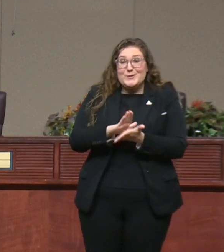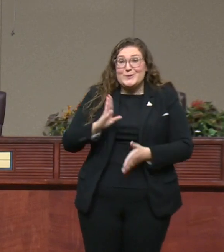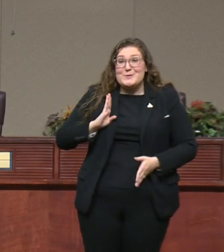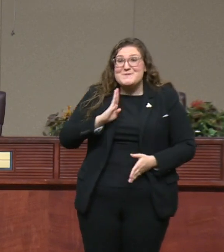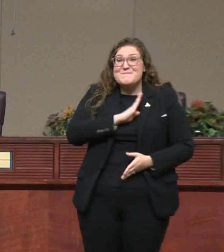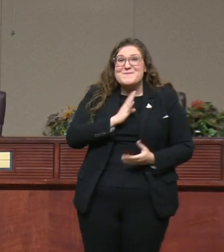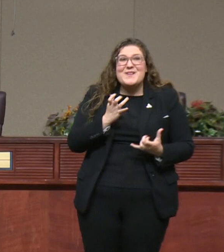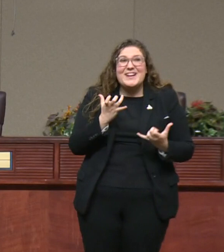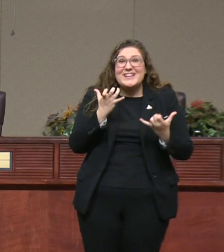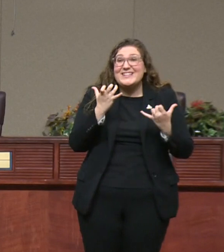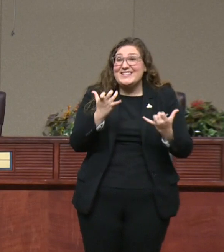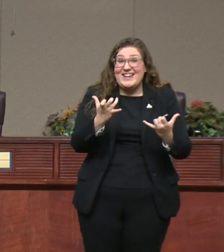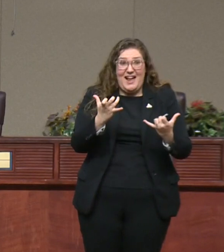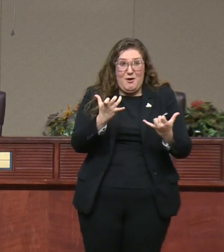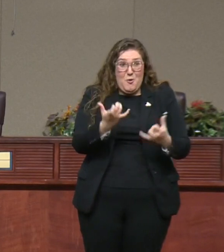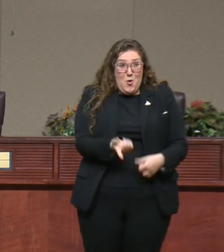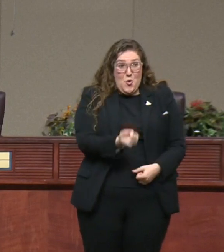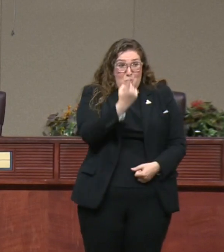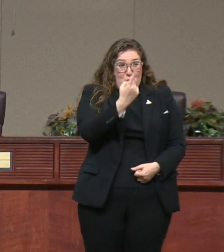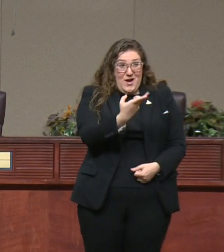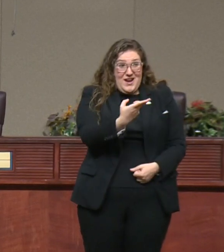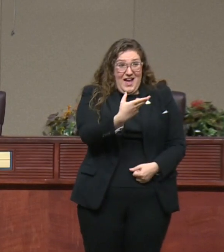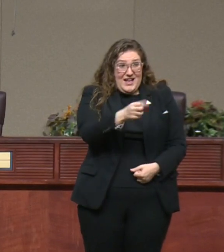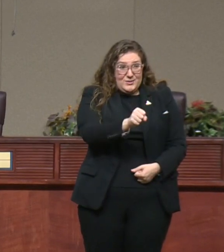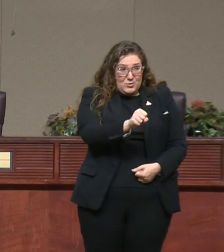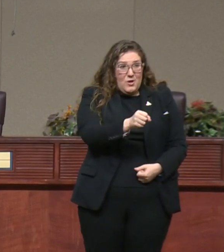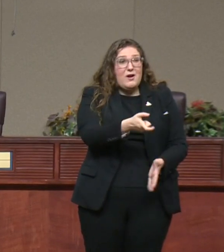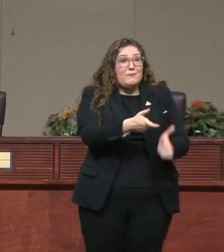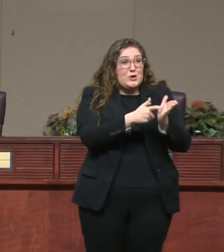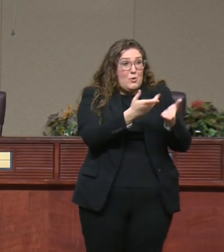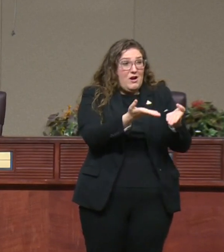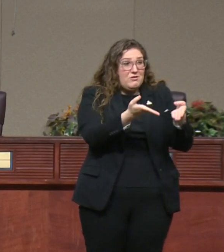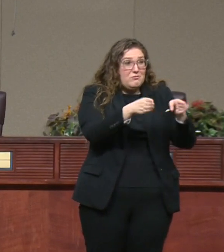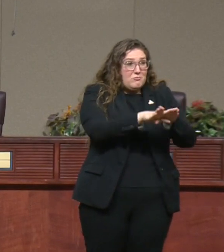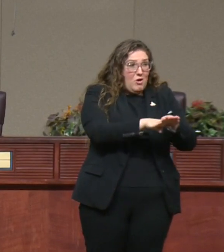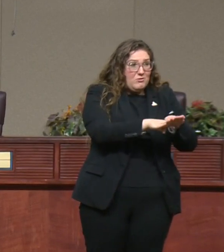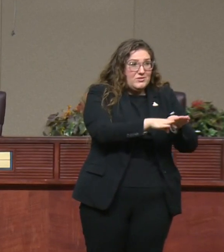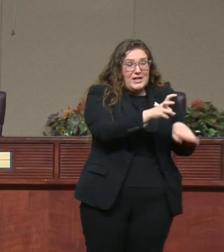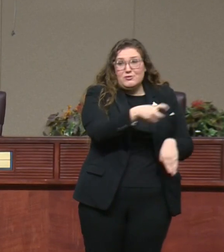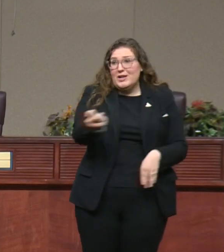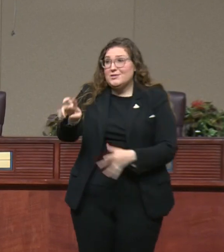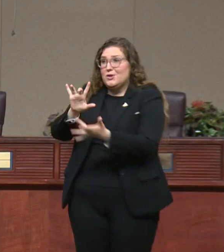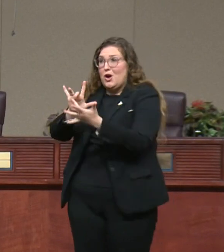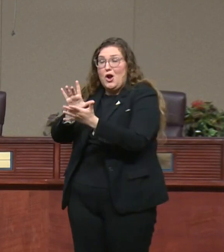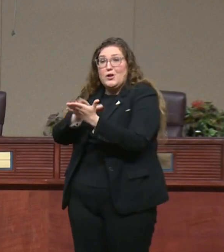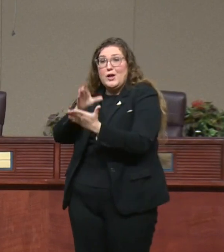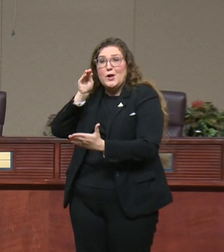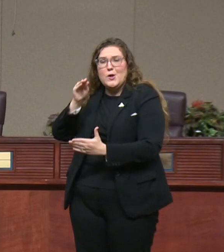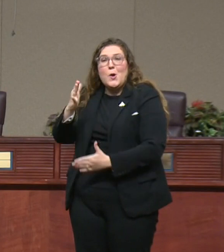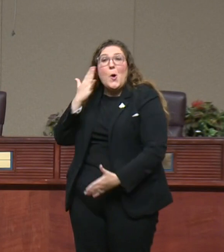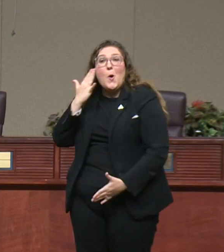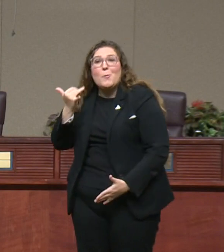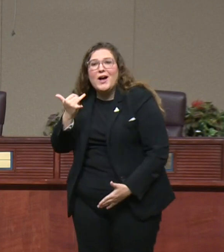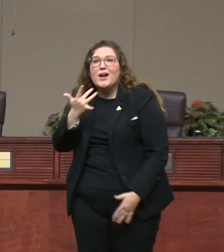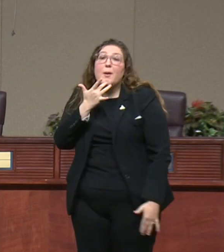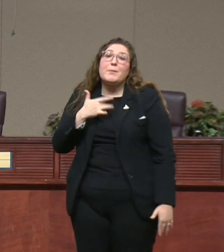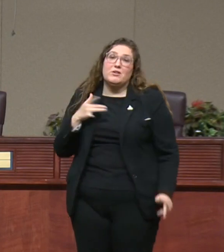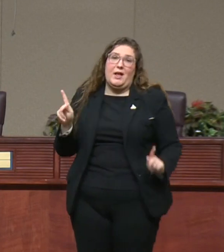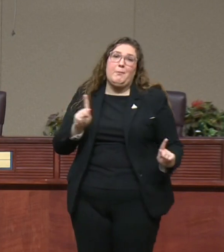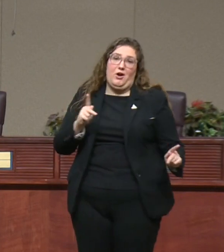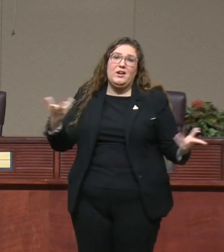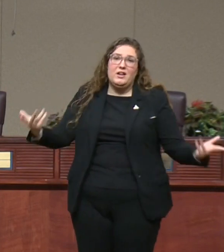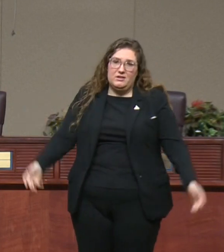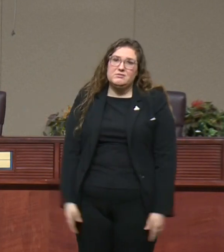into quarantine and distance learning because of a birthday party. So we should have also keep in